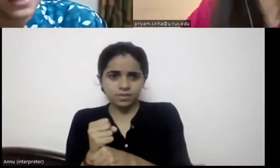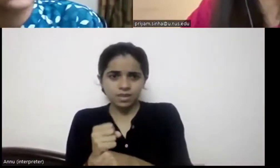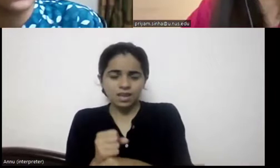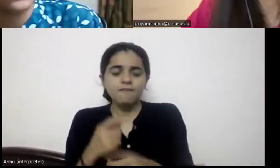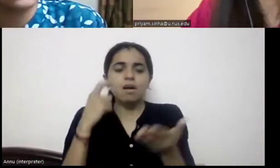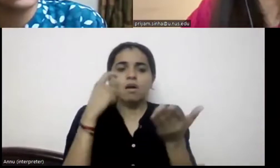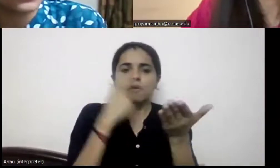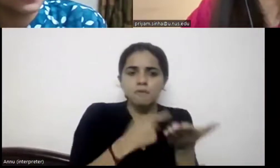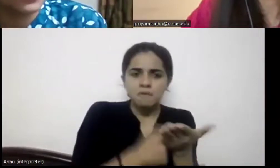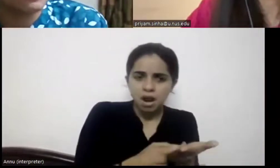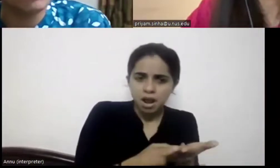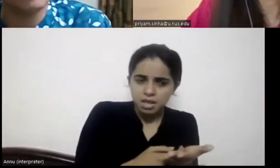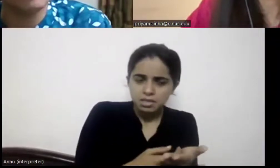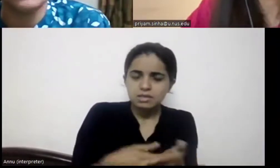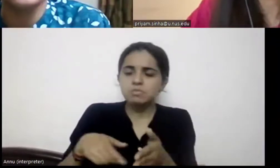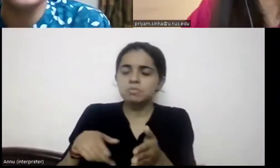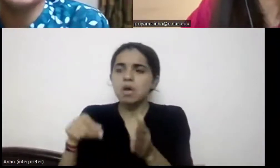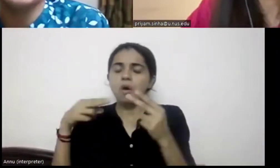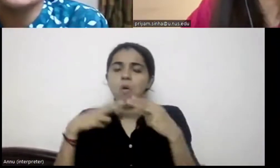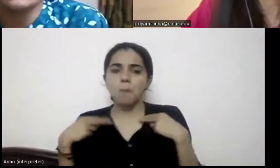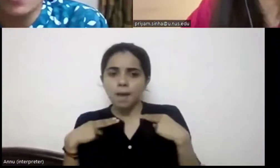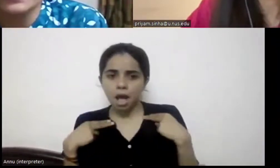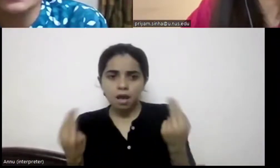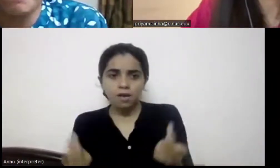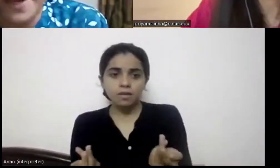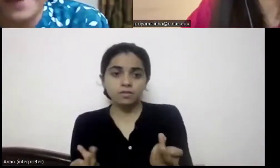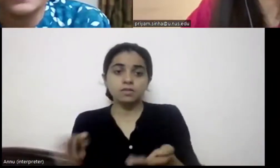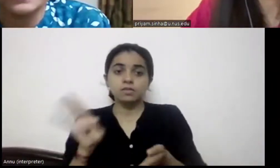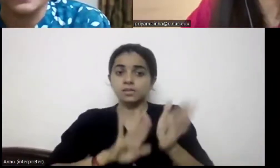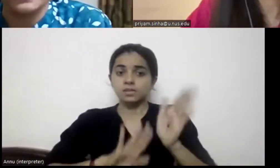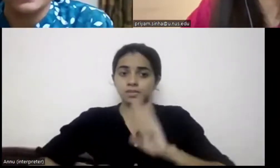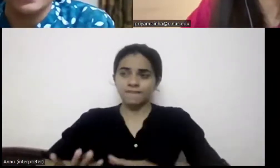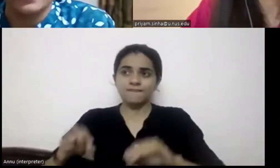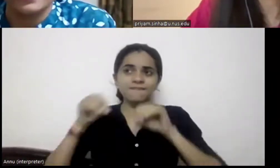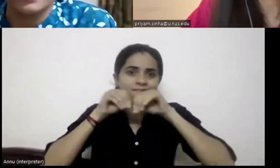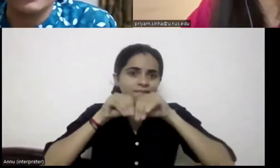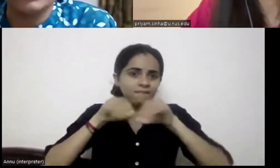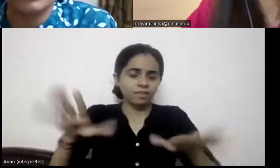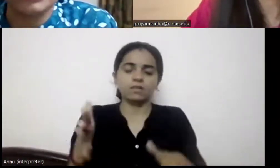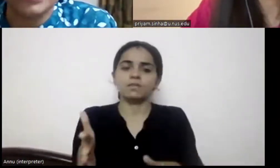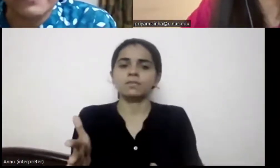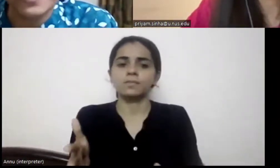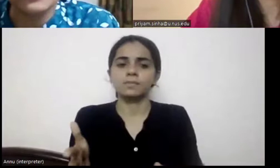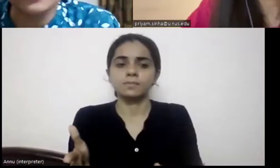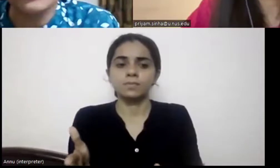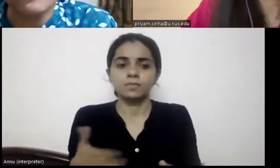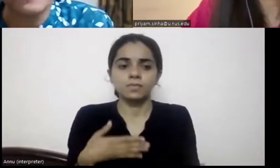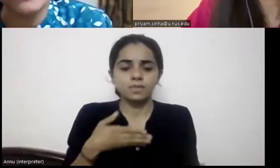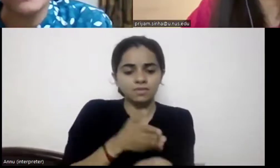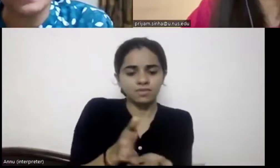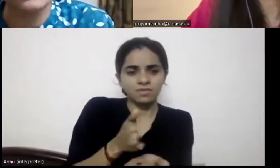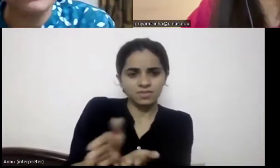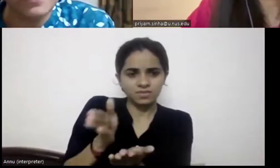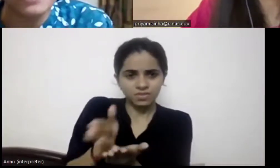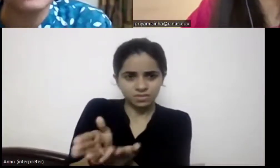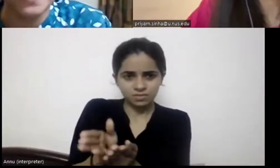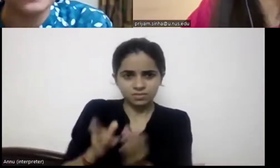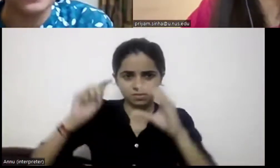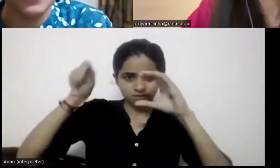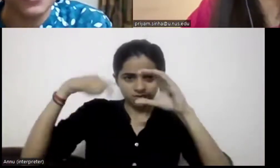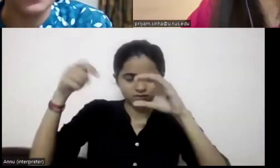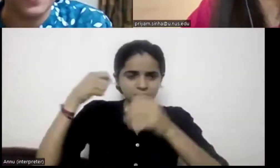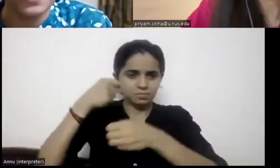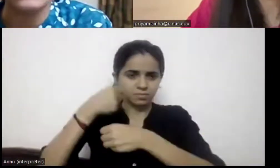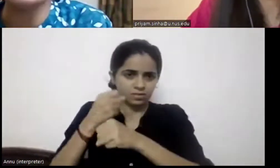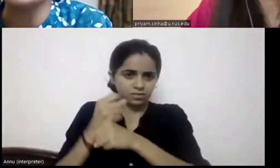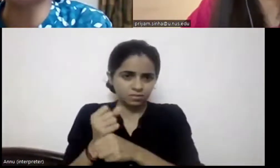and acts for disabled people, that has not impacted the way the filmmaking has been